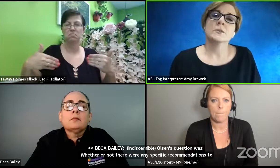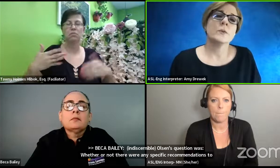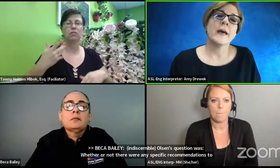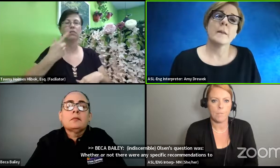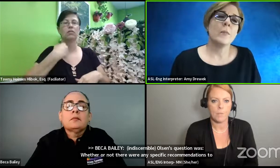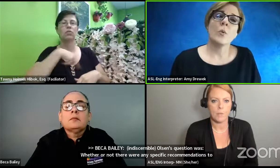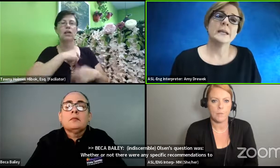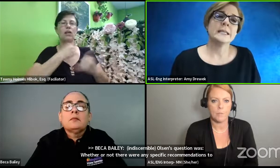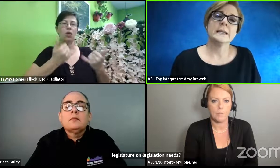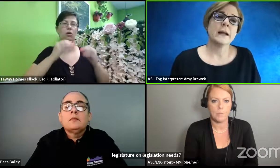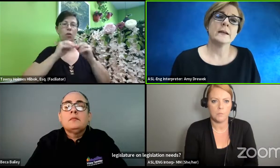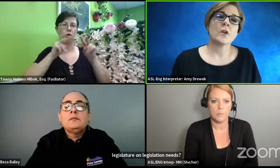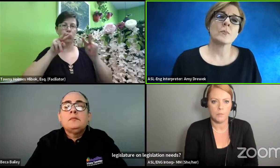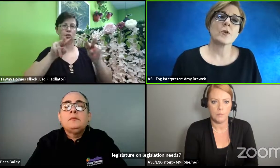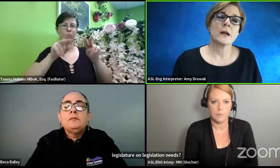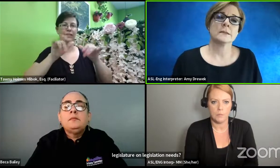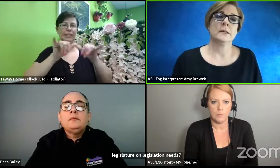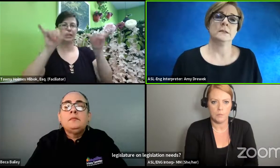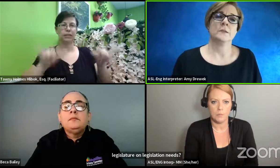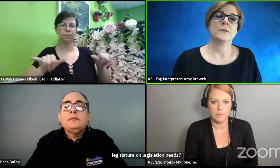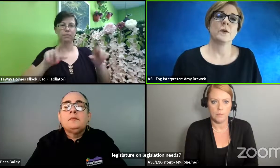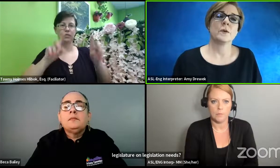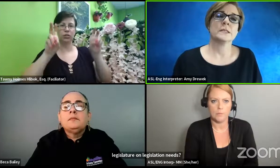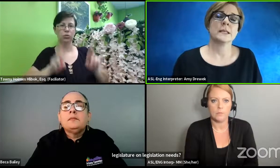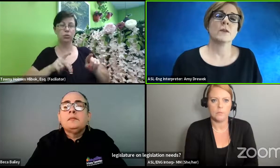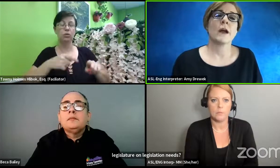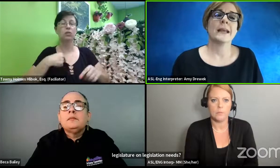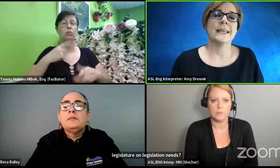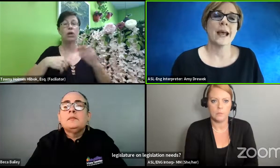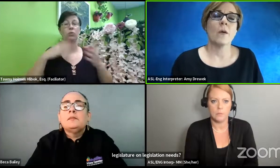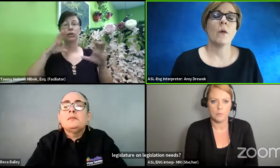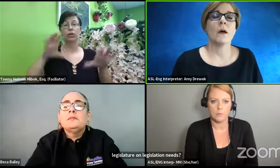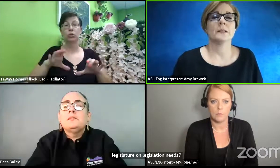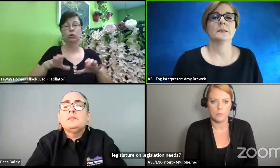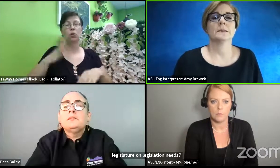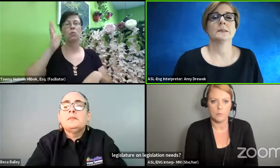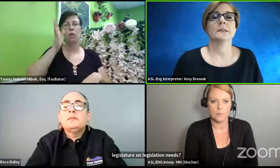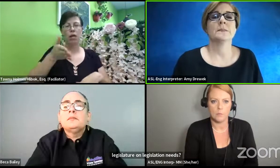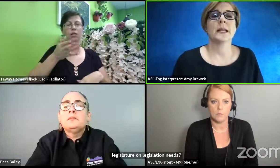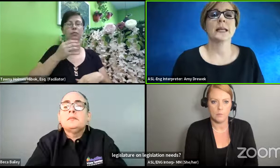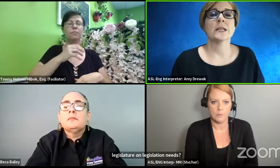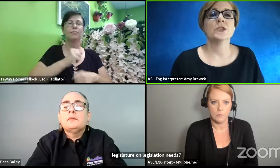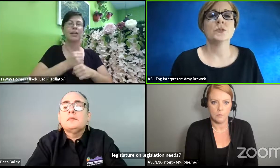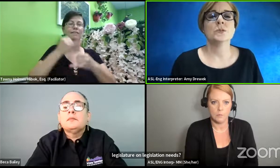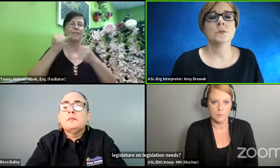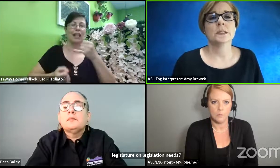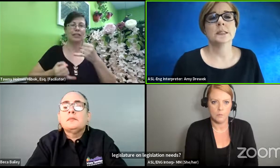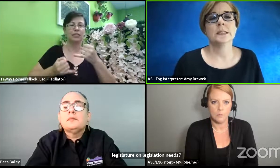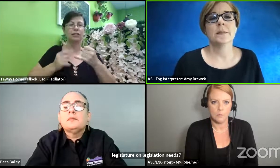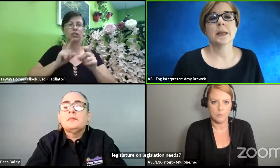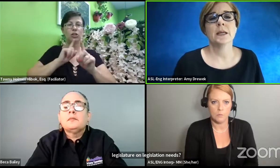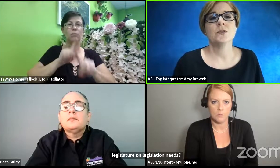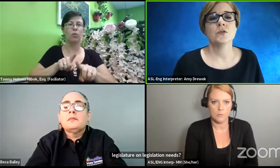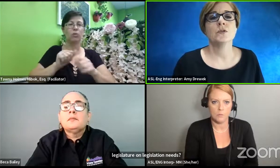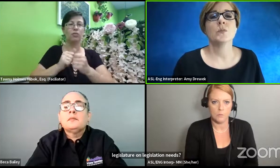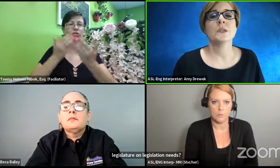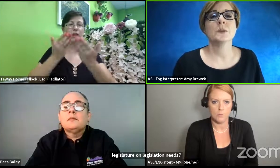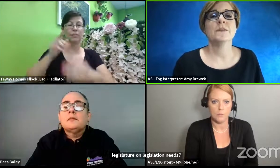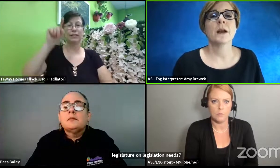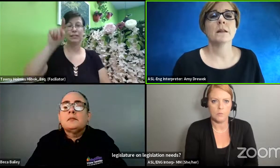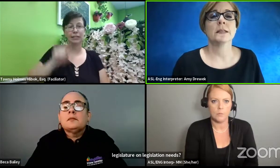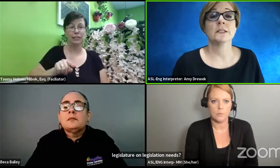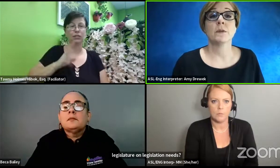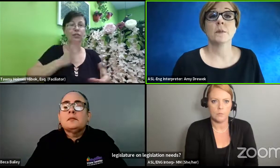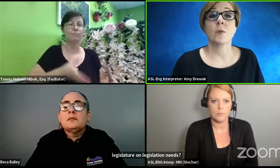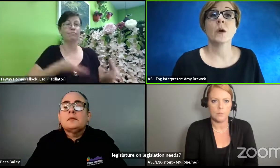We're not to that point yet in our process. We're focusing right now on the systematic issues or systemic issues.